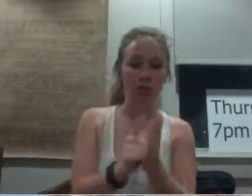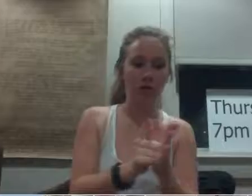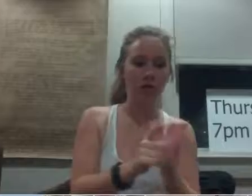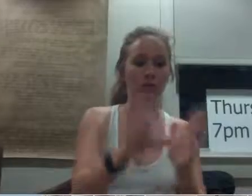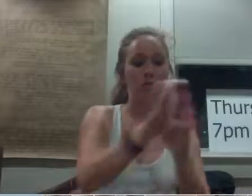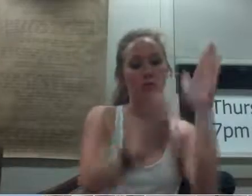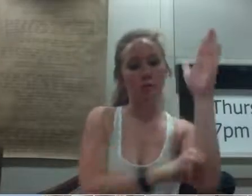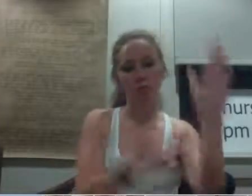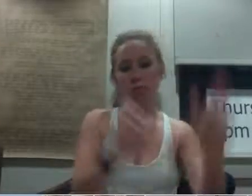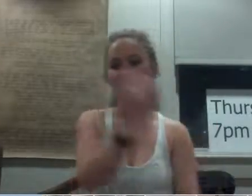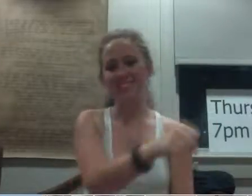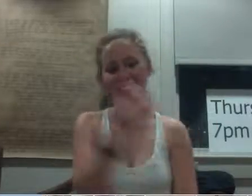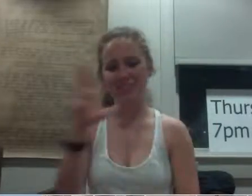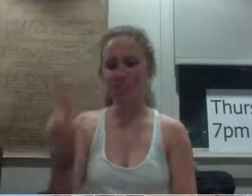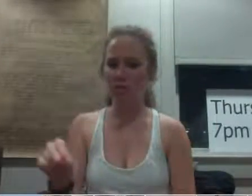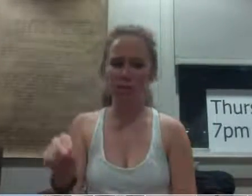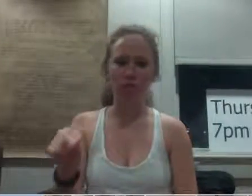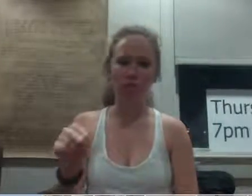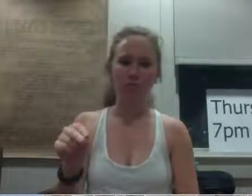decide if laws are constitutional,